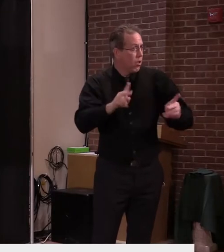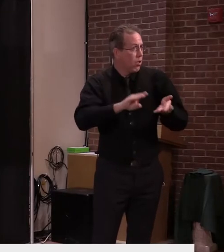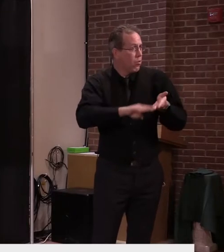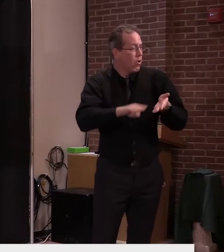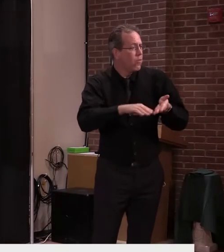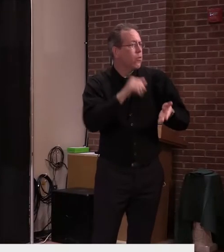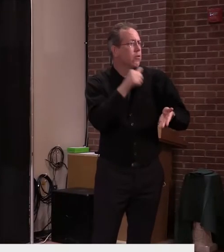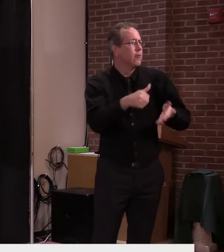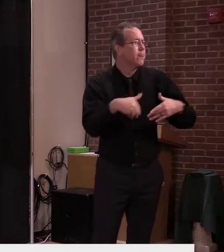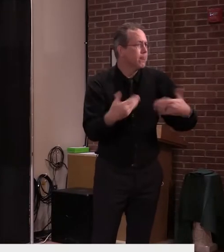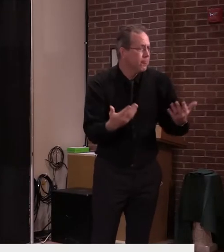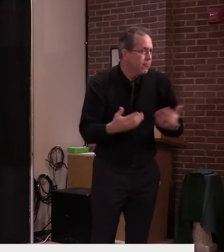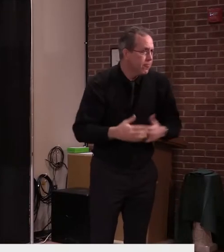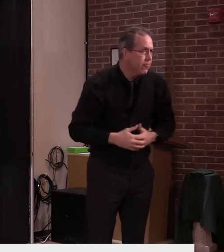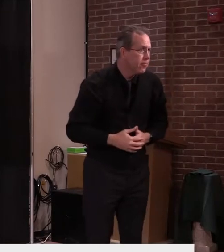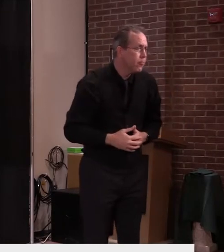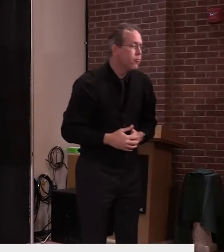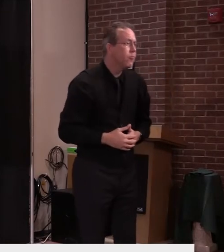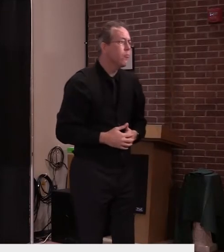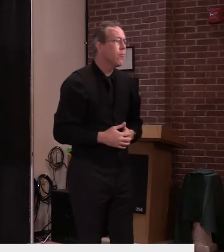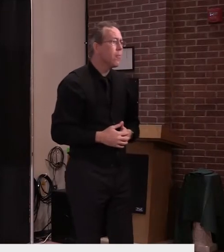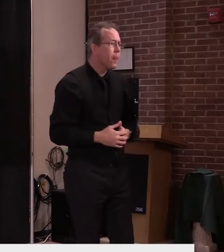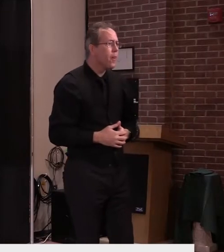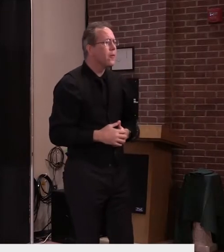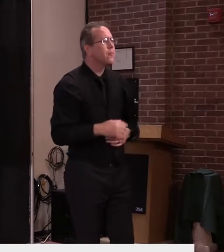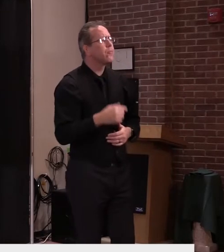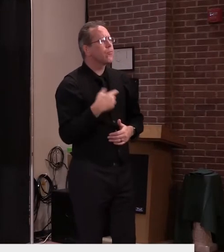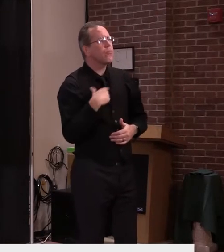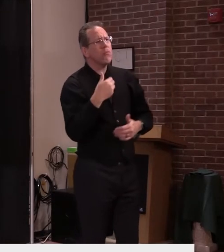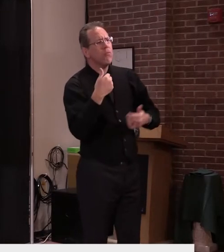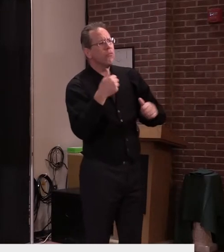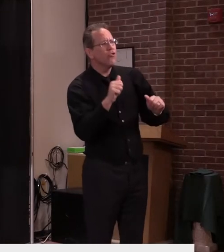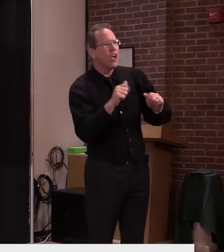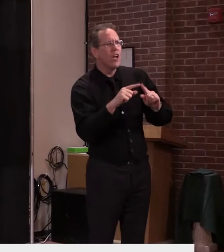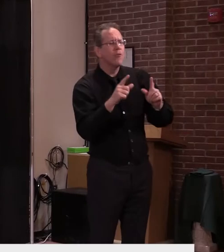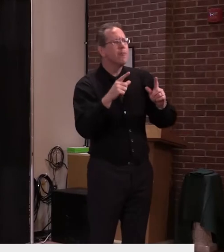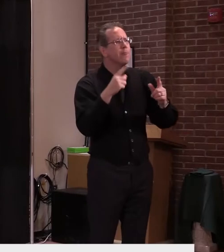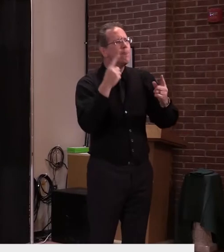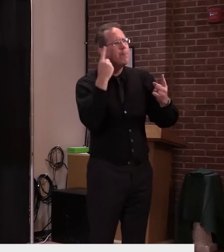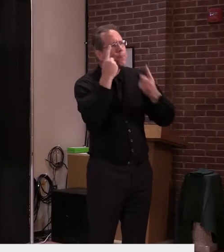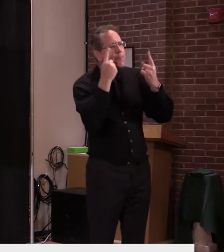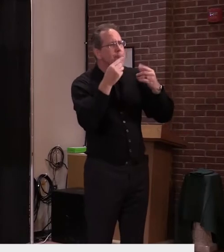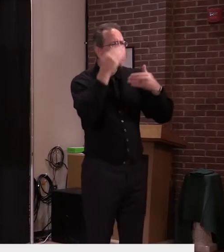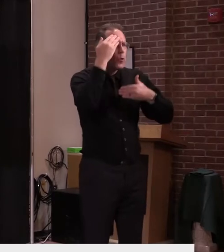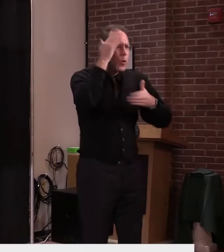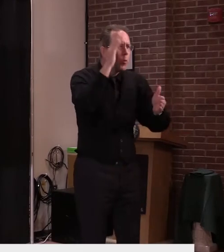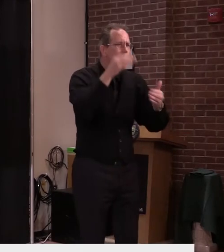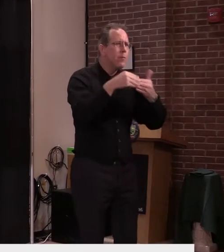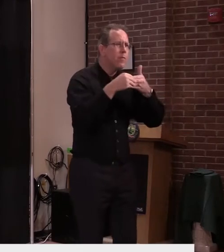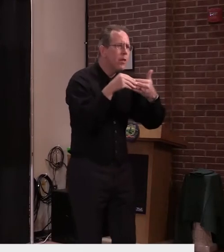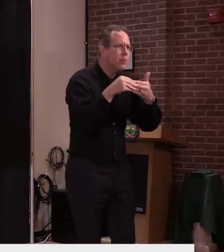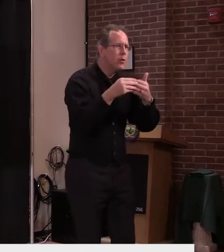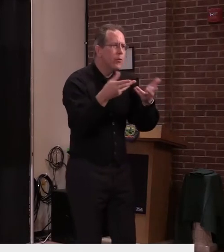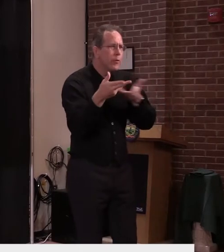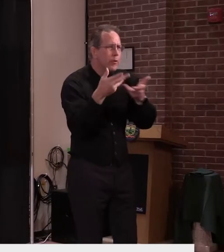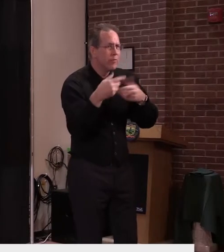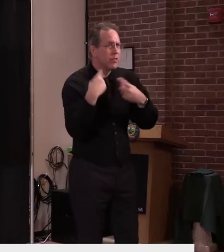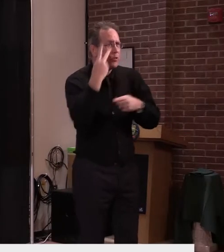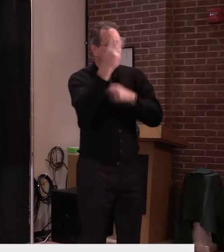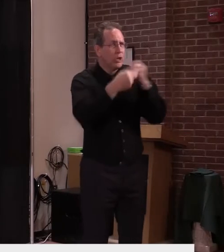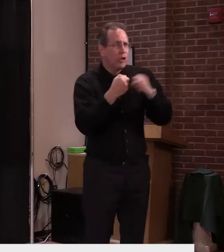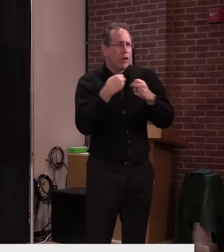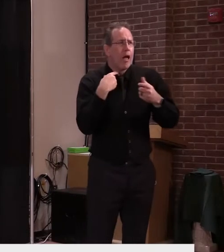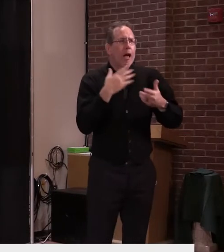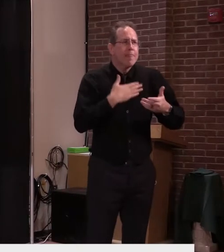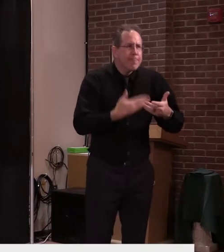COVID-19 conditions. I intend to be as flexible as possible with these waivers as I've done so in the last 2 years of the pandemic. That concludes